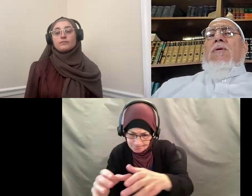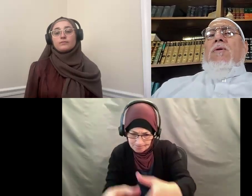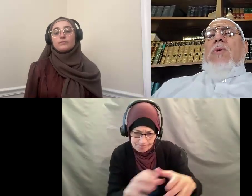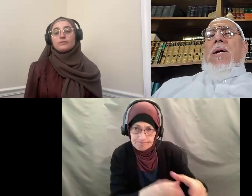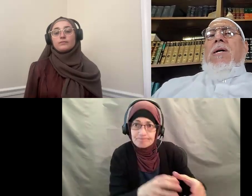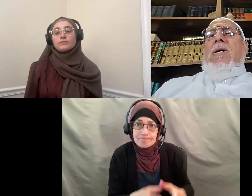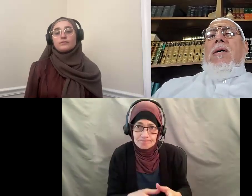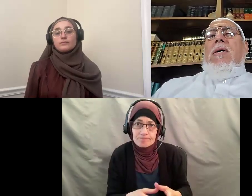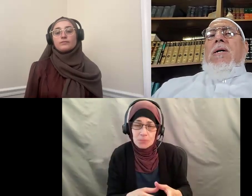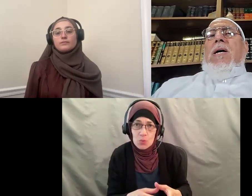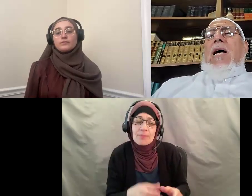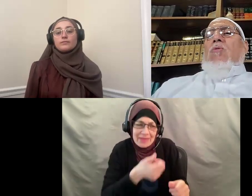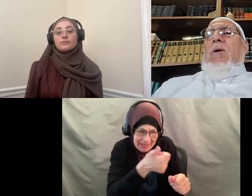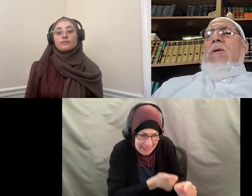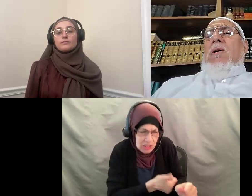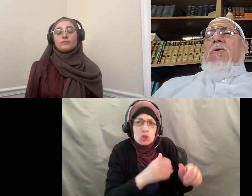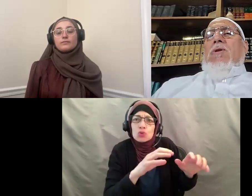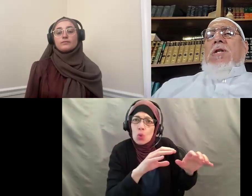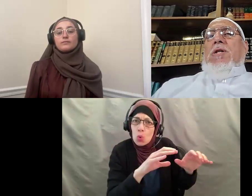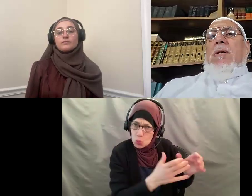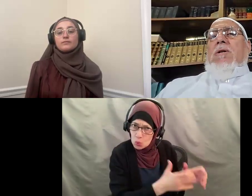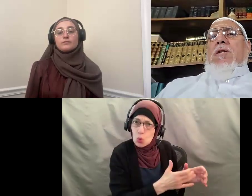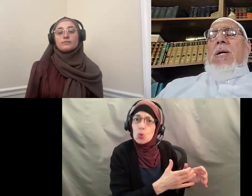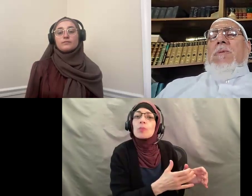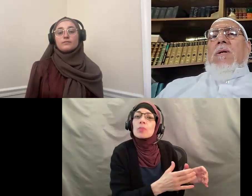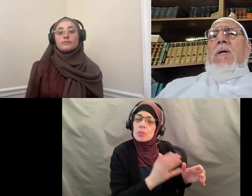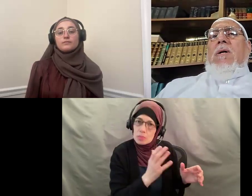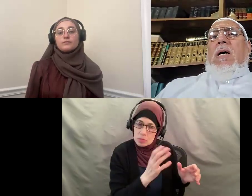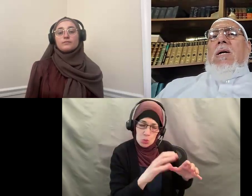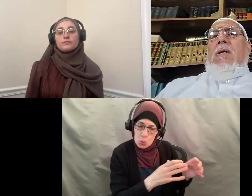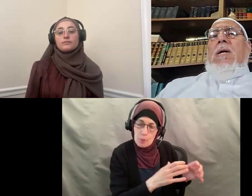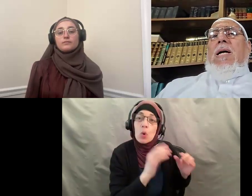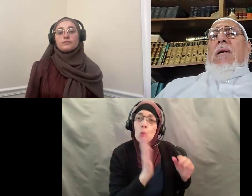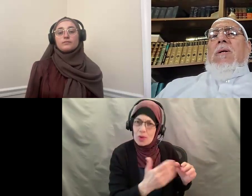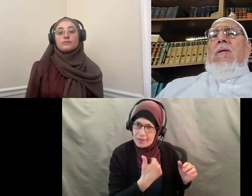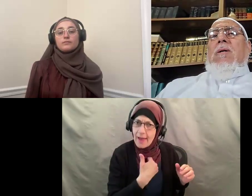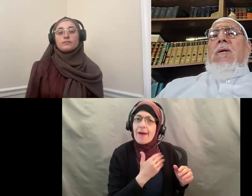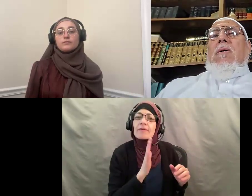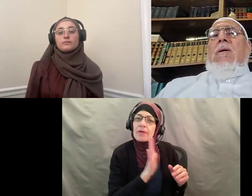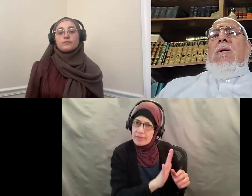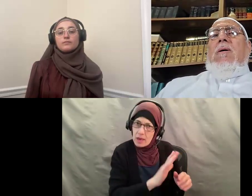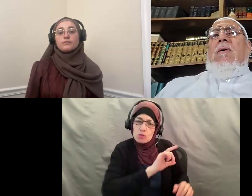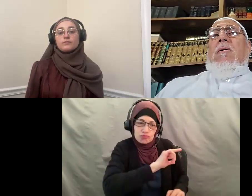time for drinking and watering their sheep and other animals.